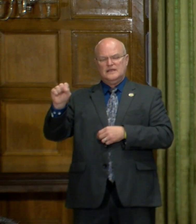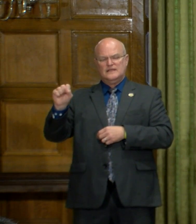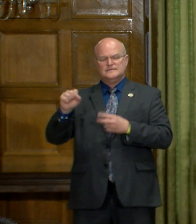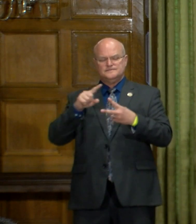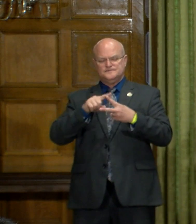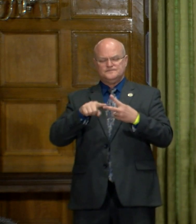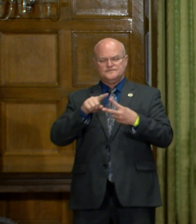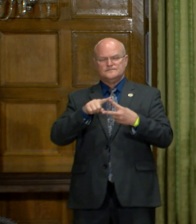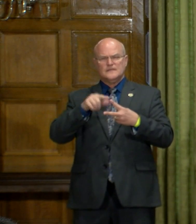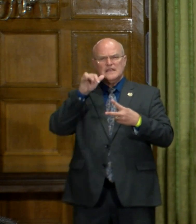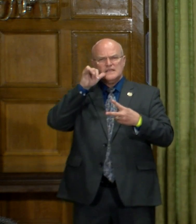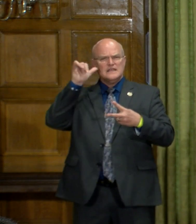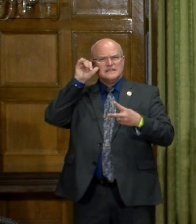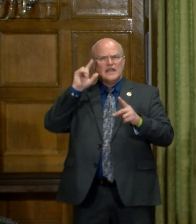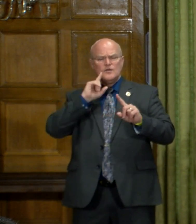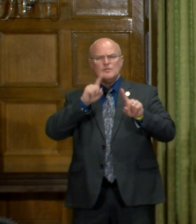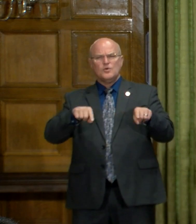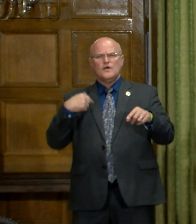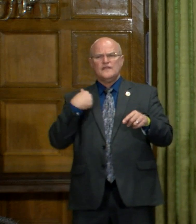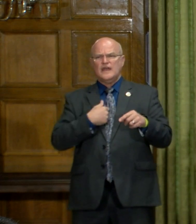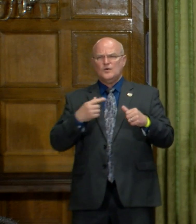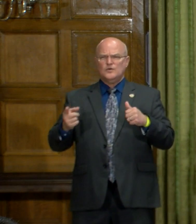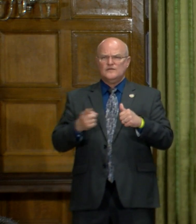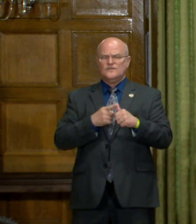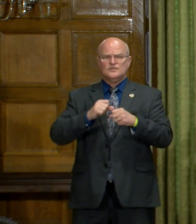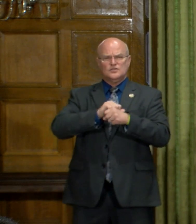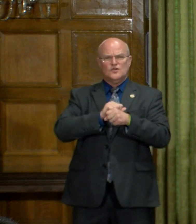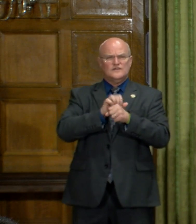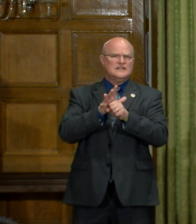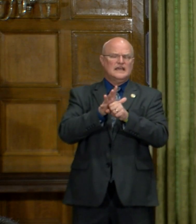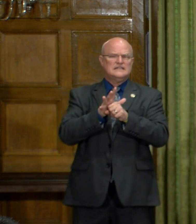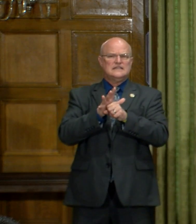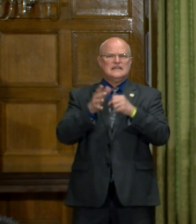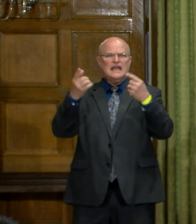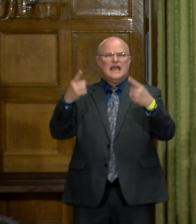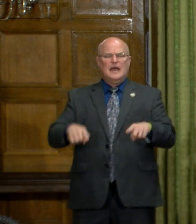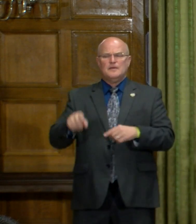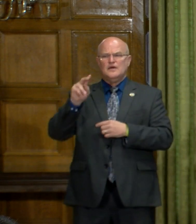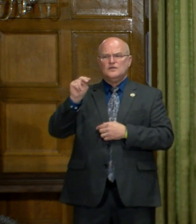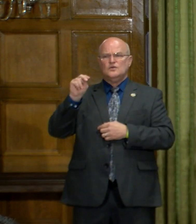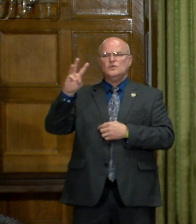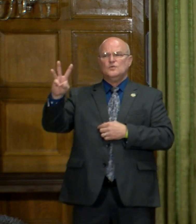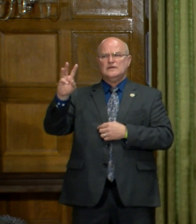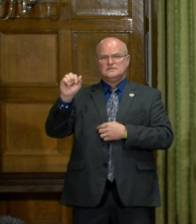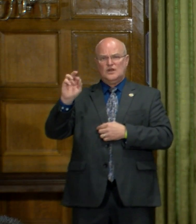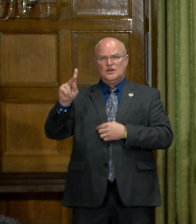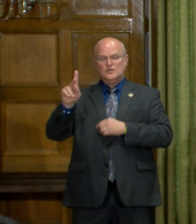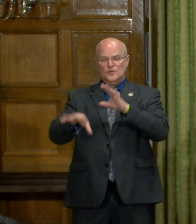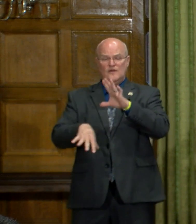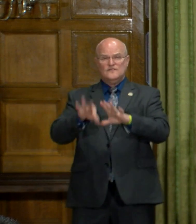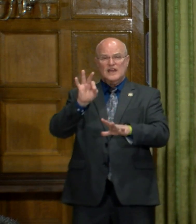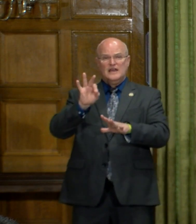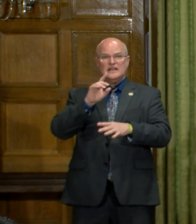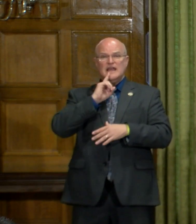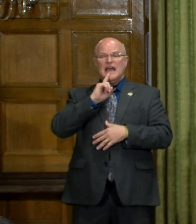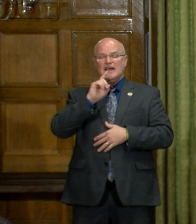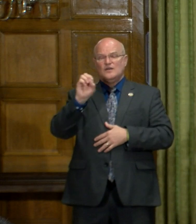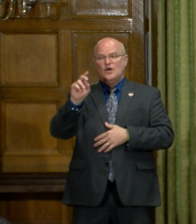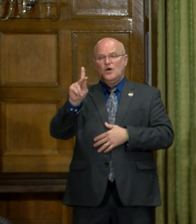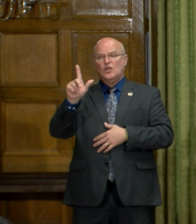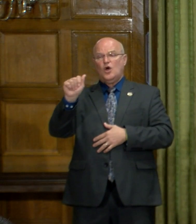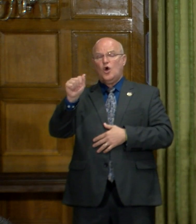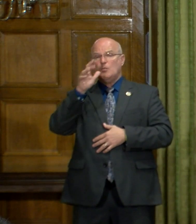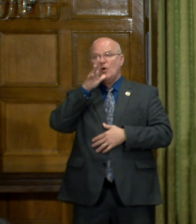you. First, yesterday we reported that the first COVID-19 death happened in Northwest Arkansas. We found out it was actually an